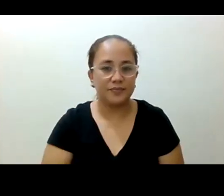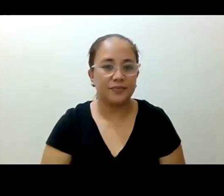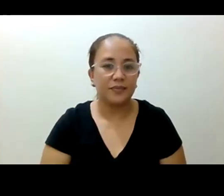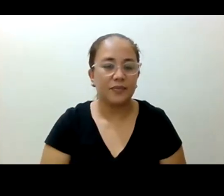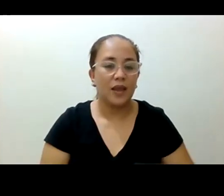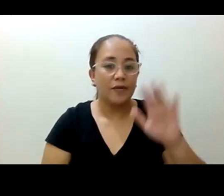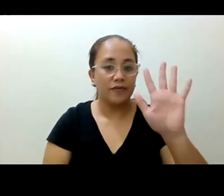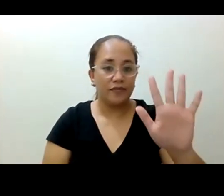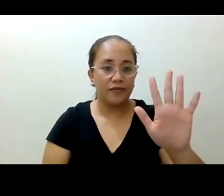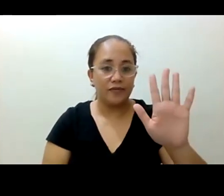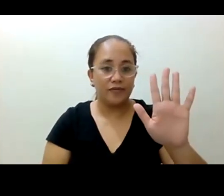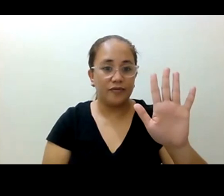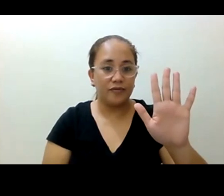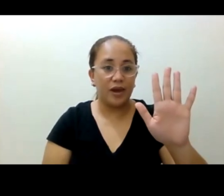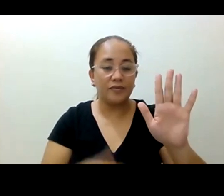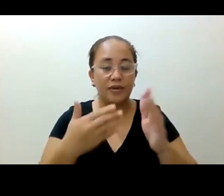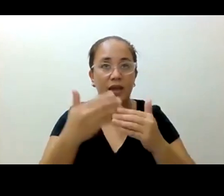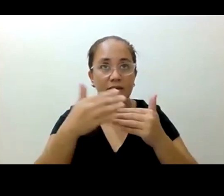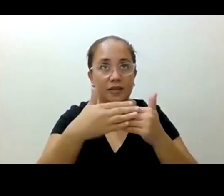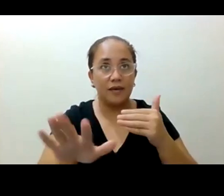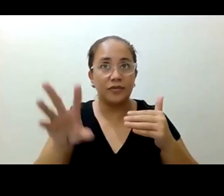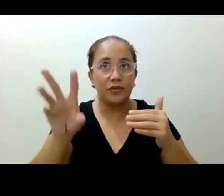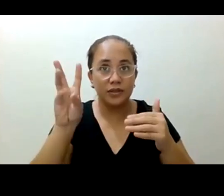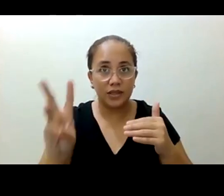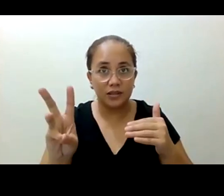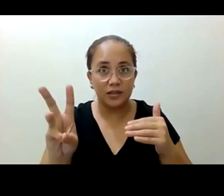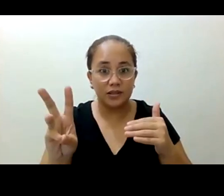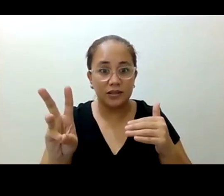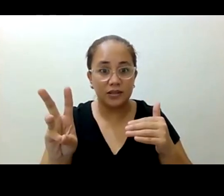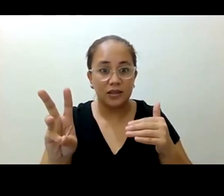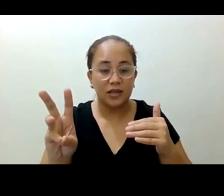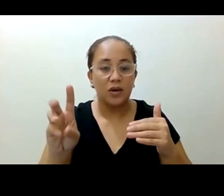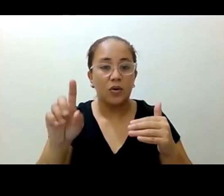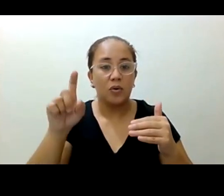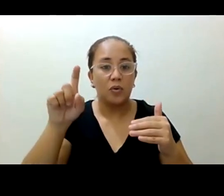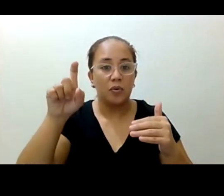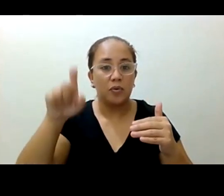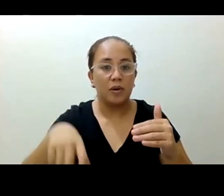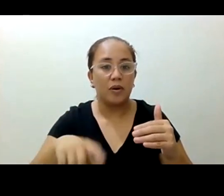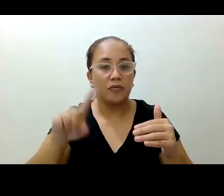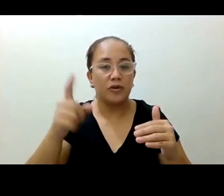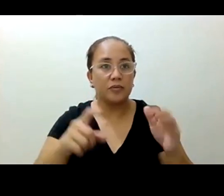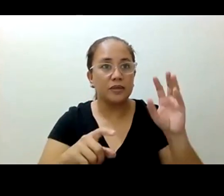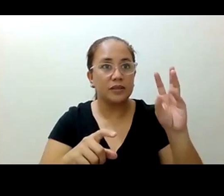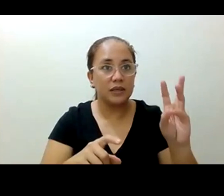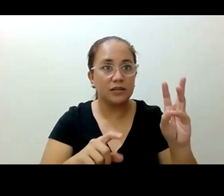5 is after 6, then you say the order should be 6 and then